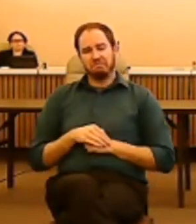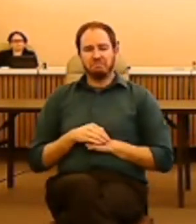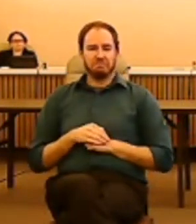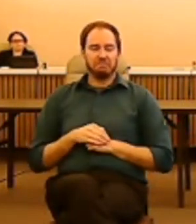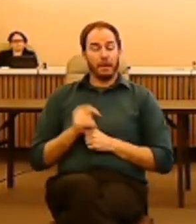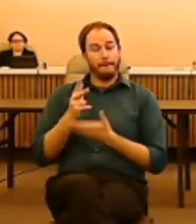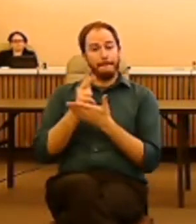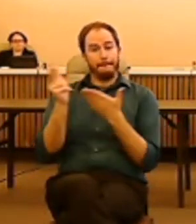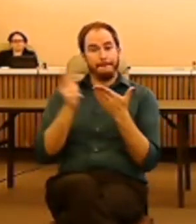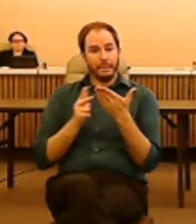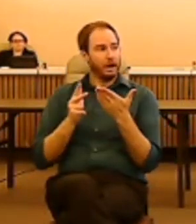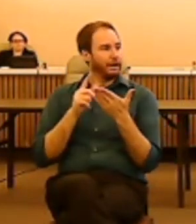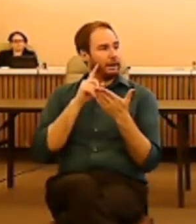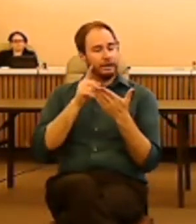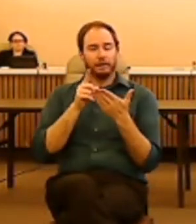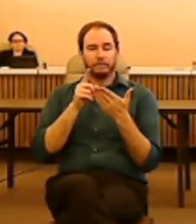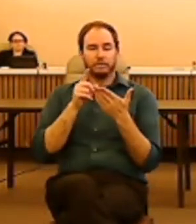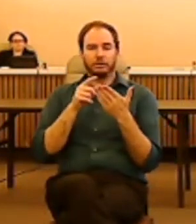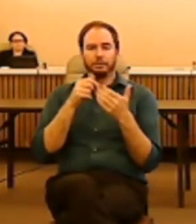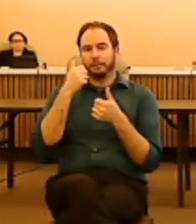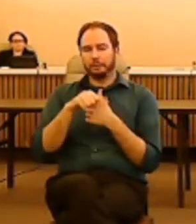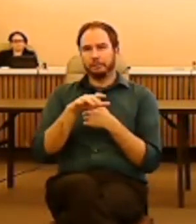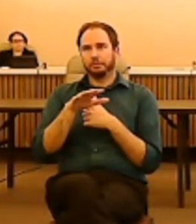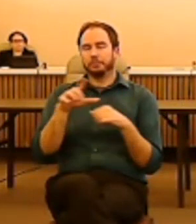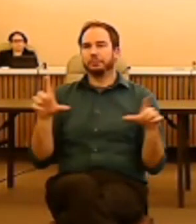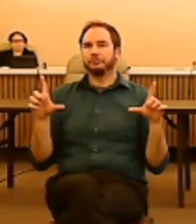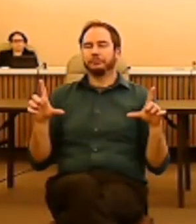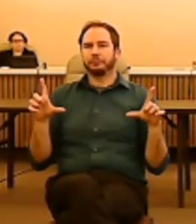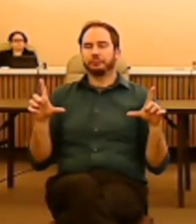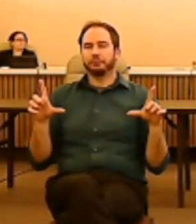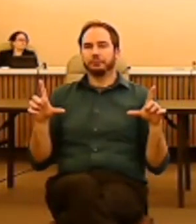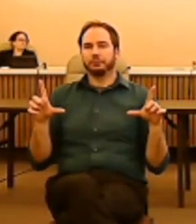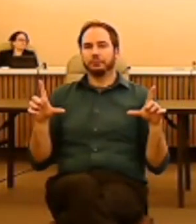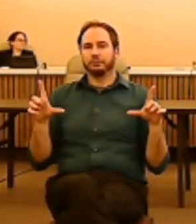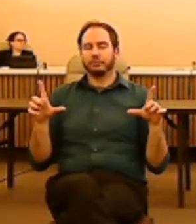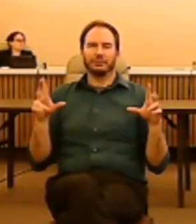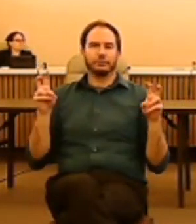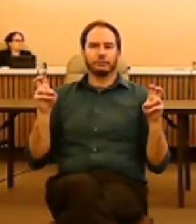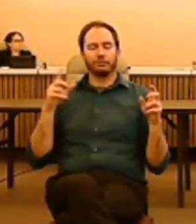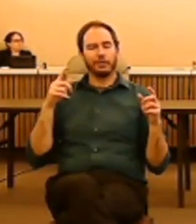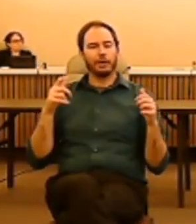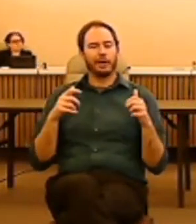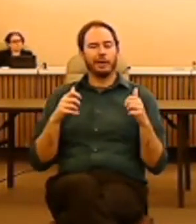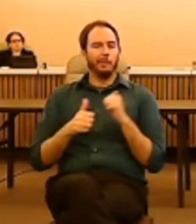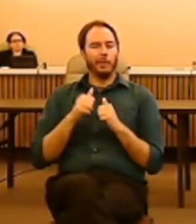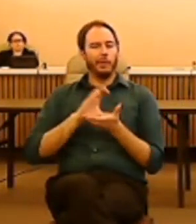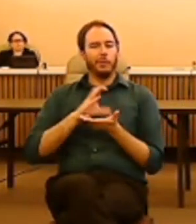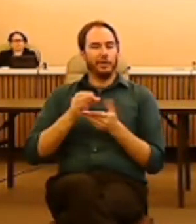the parking lot that is we'll see the most likely for what I'll call large